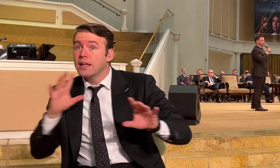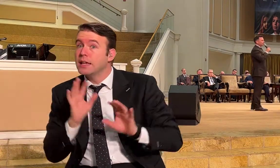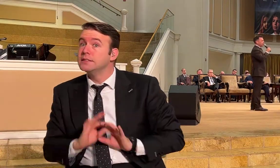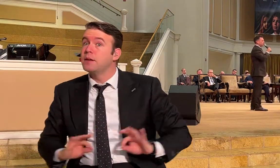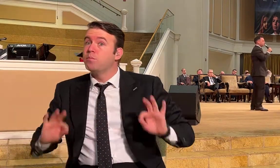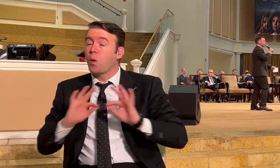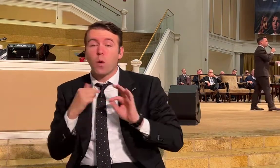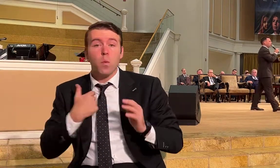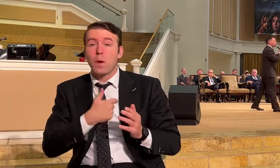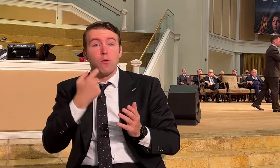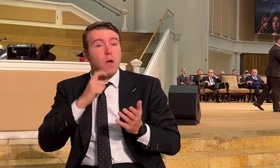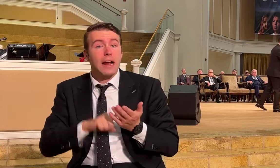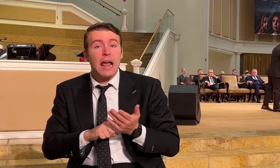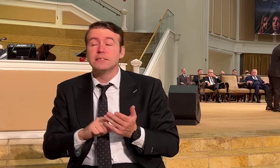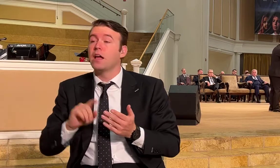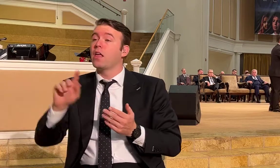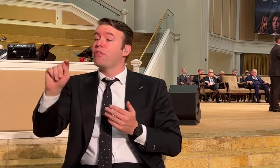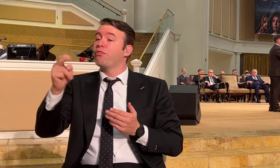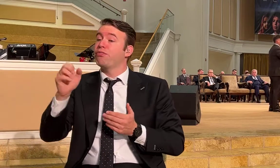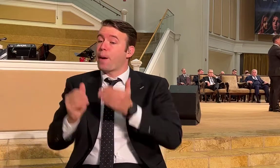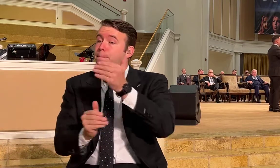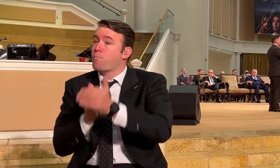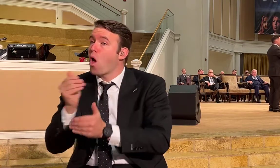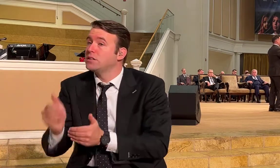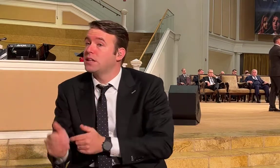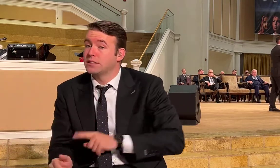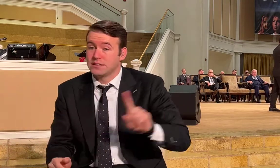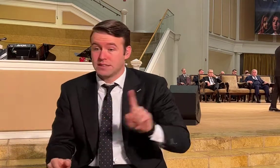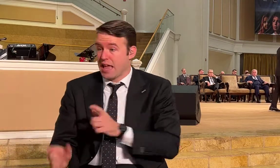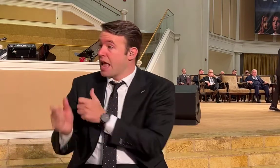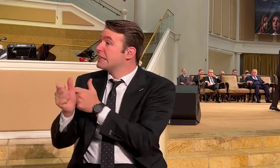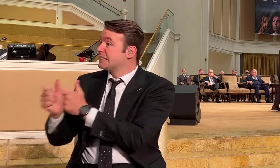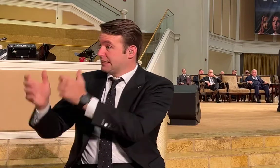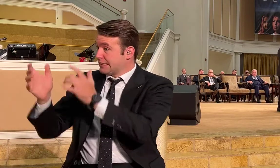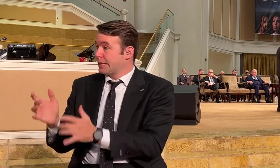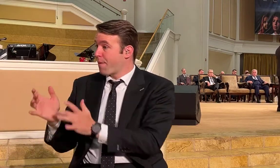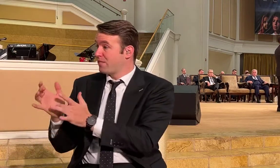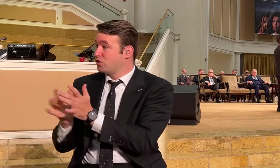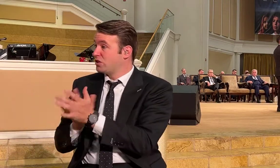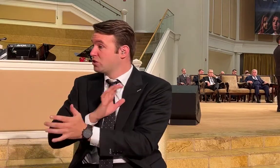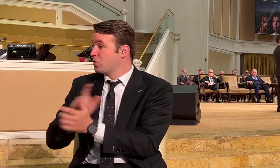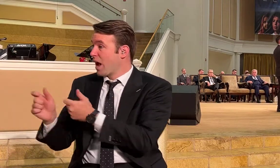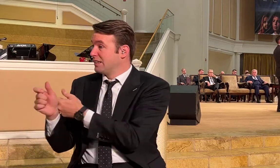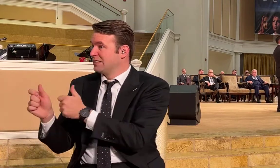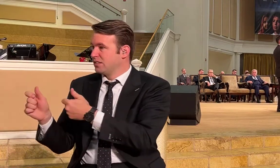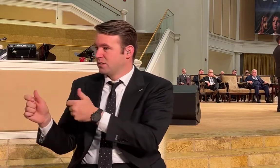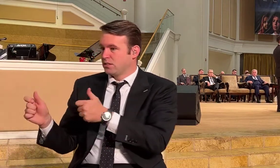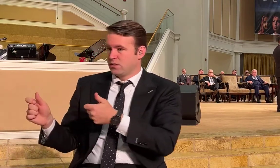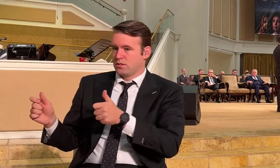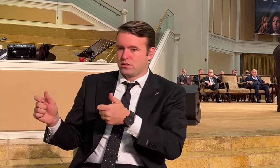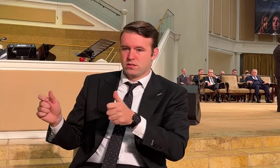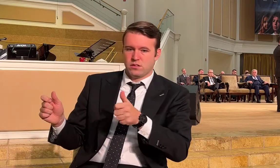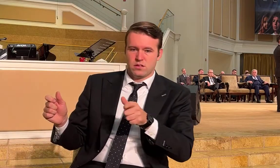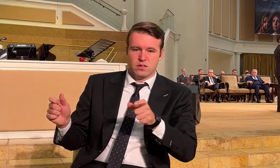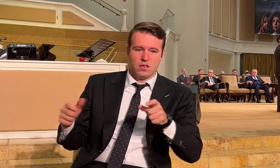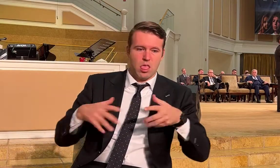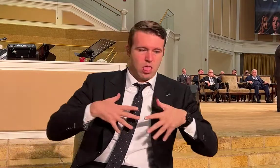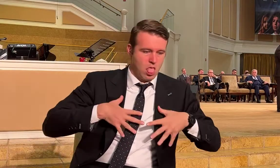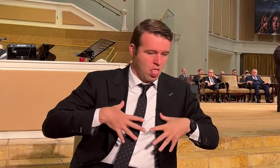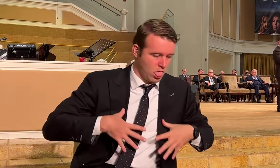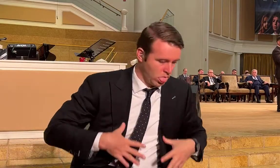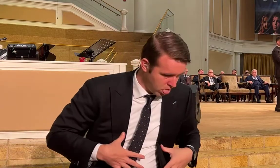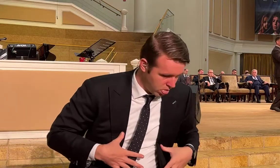important that we recognize it's a process from going from a disciple of Jesus Christ to those that are departed and lamented does